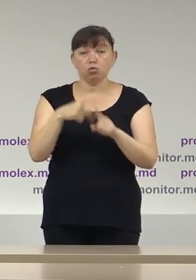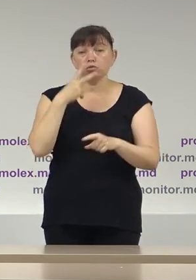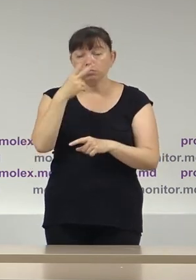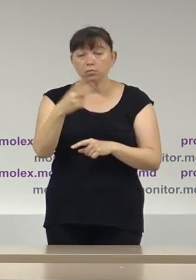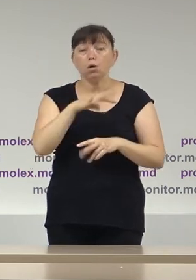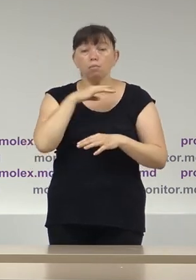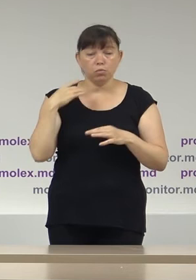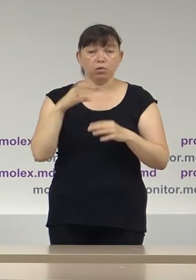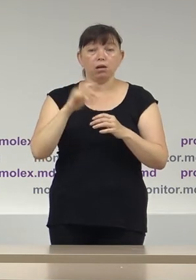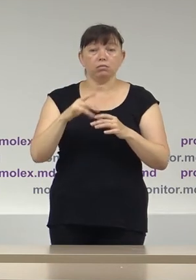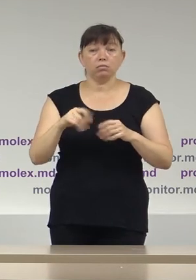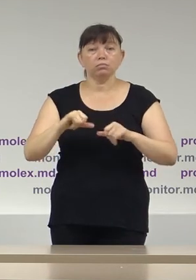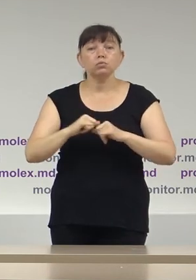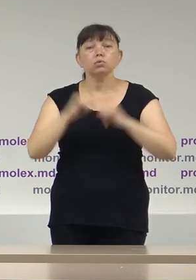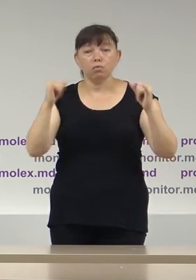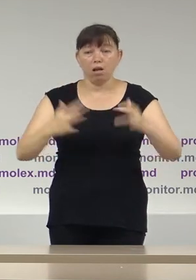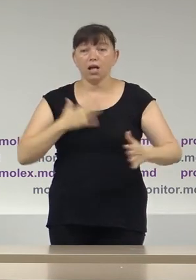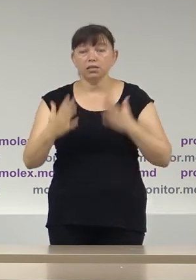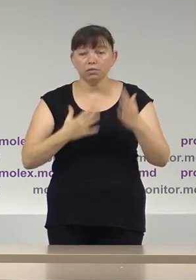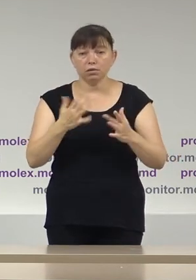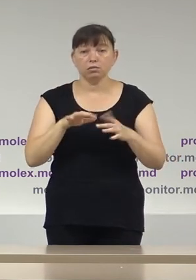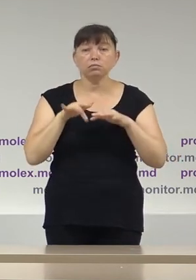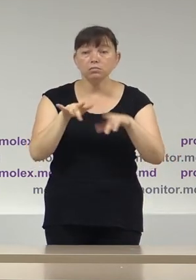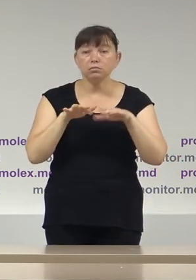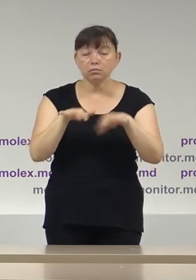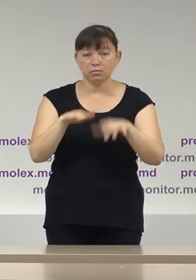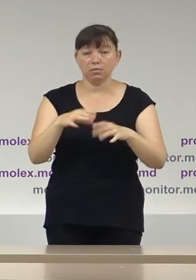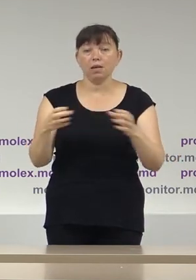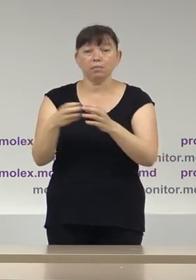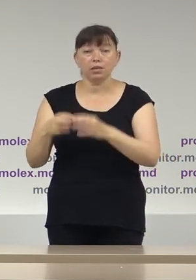30%. Abroad also we have noticed